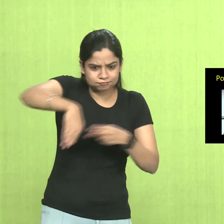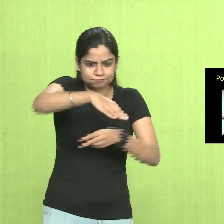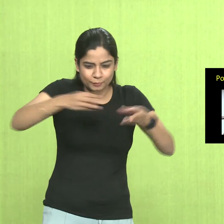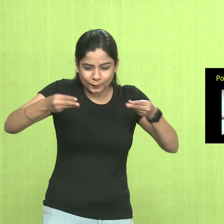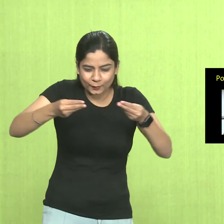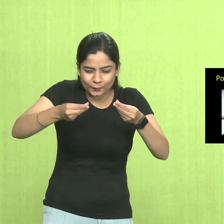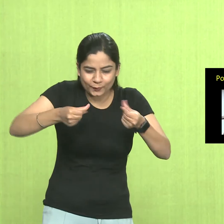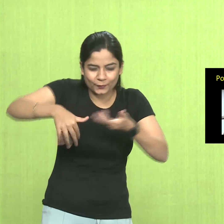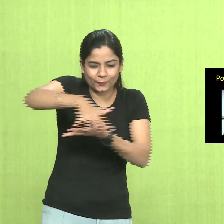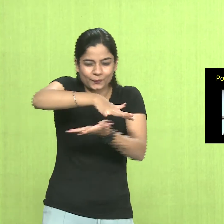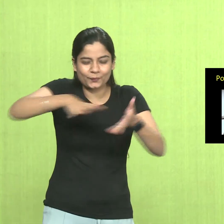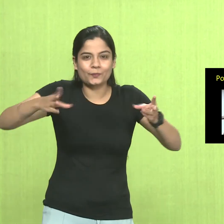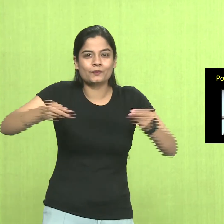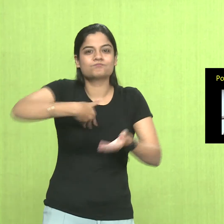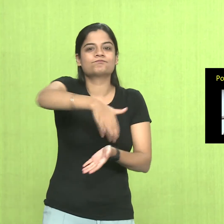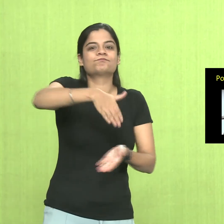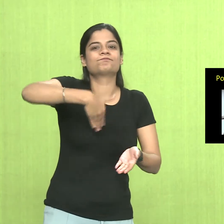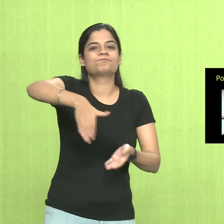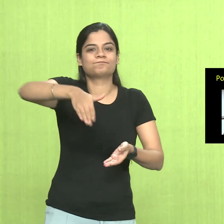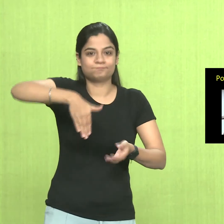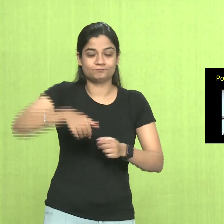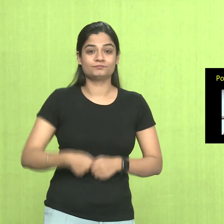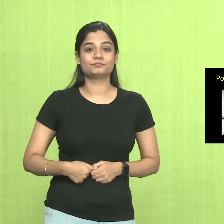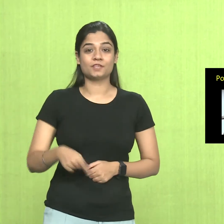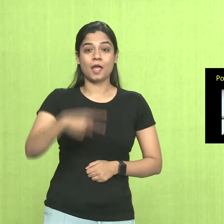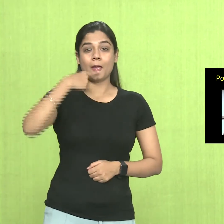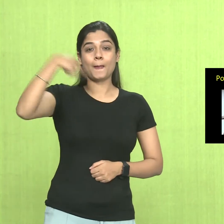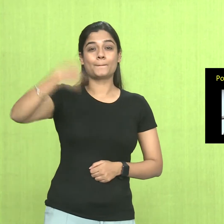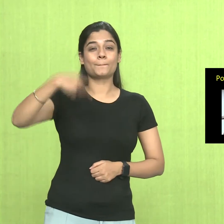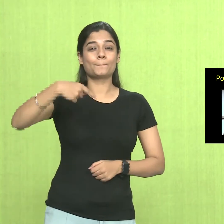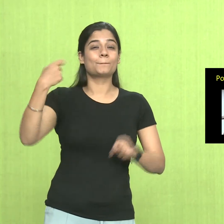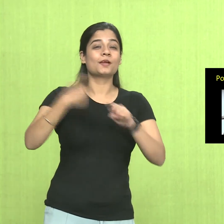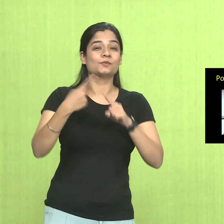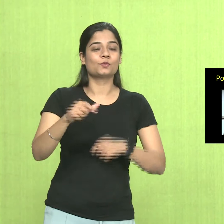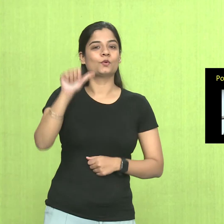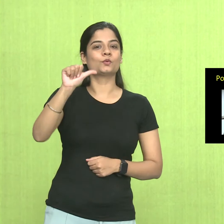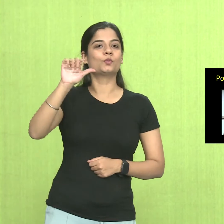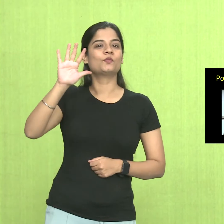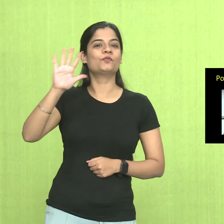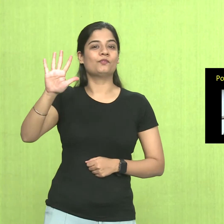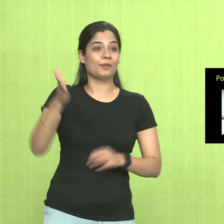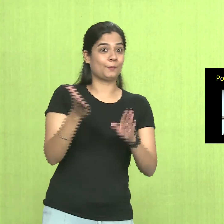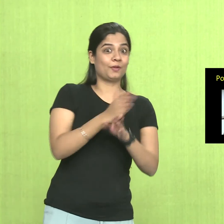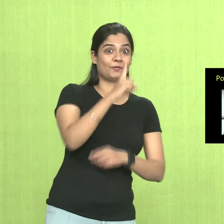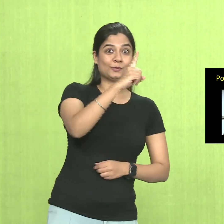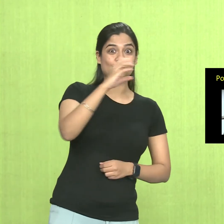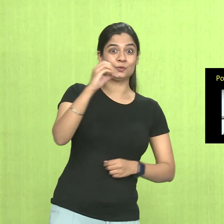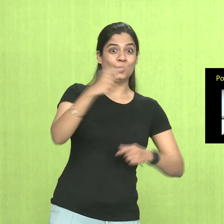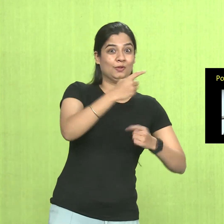water, providing heat also. The temperature is 95. Boiling